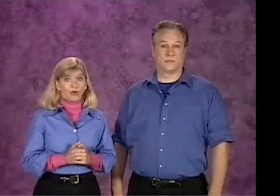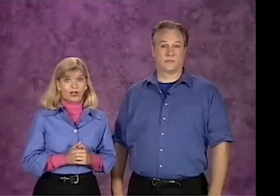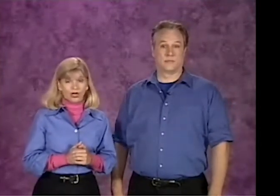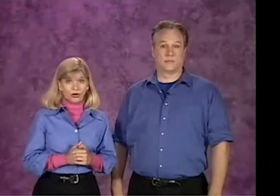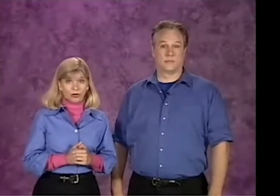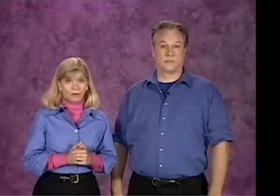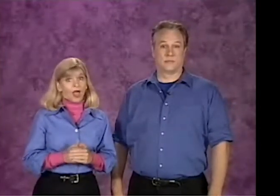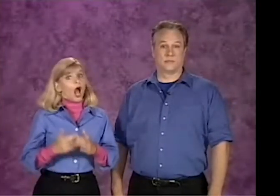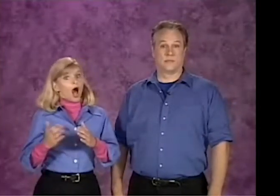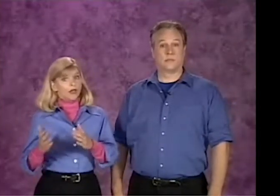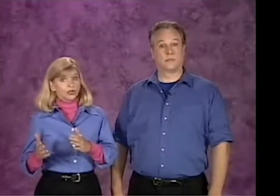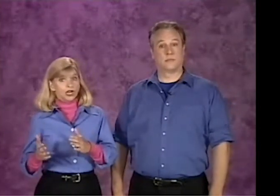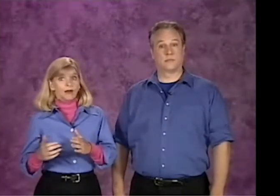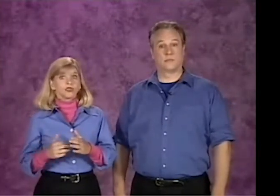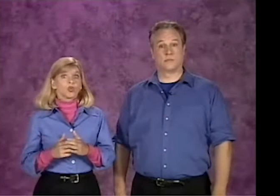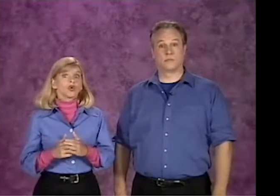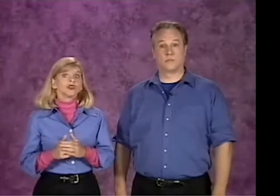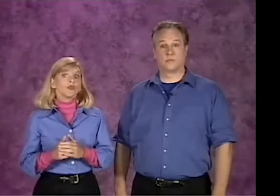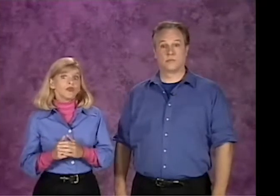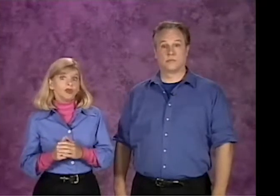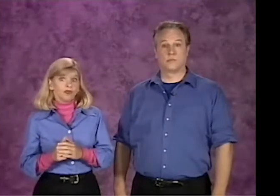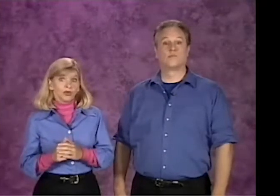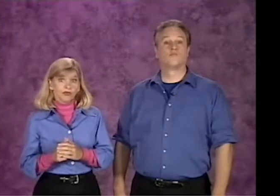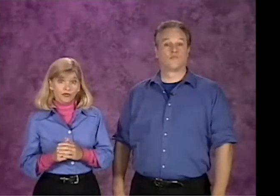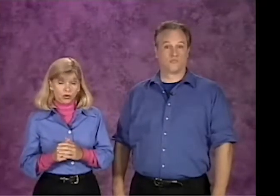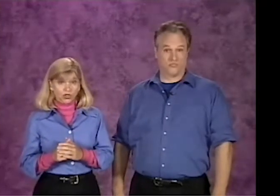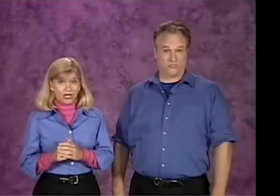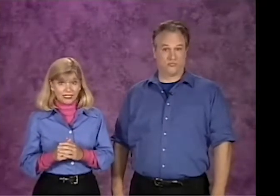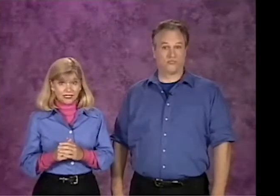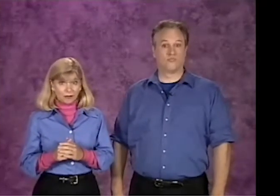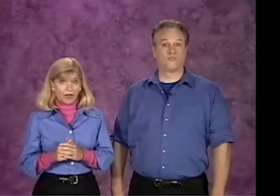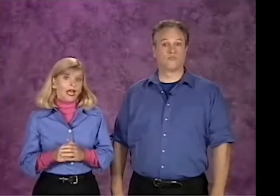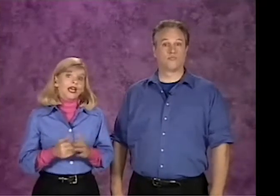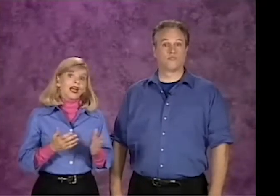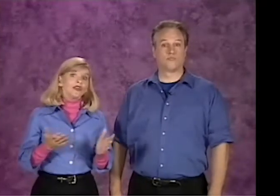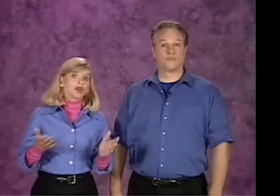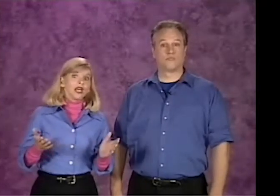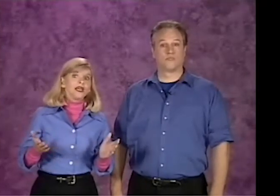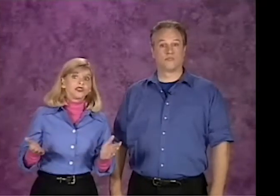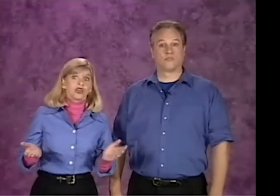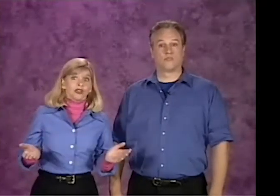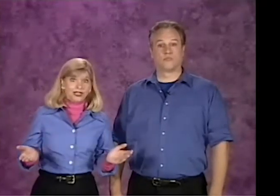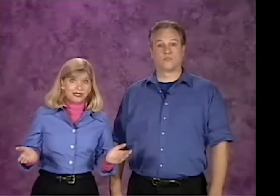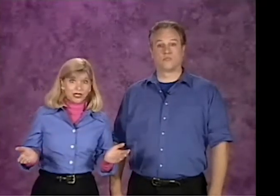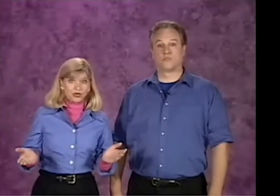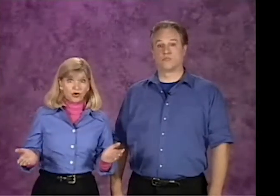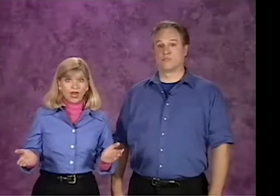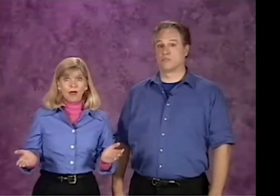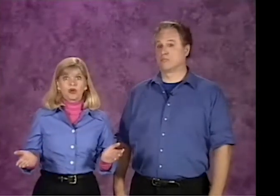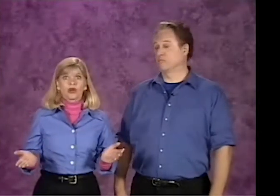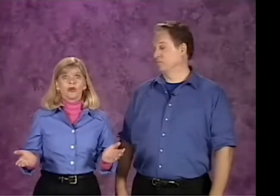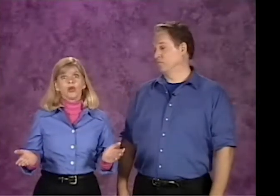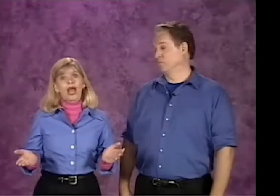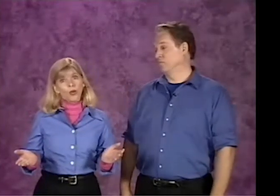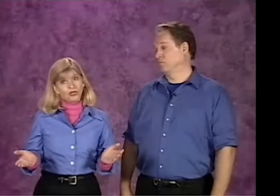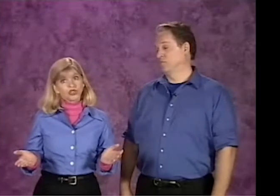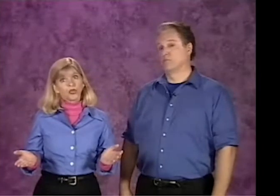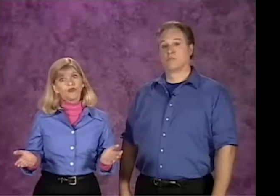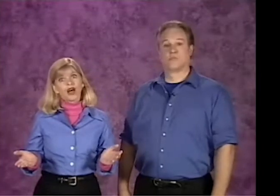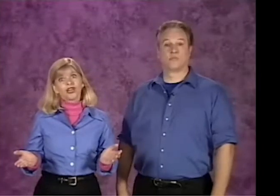already learned. Other times the words are preview of a future lesson. In either case, these extra vocabulary will help us to provide